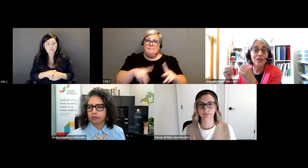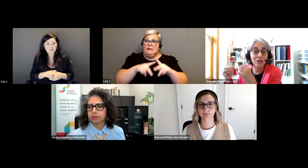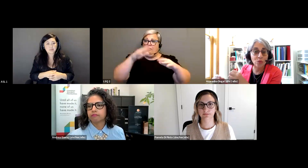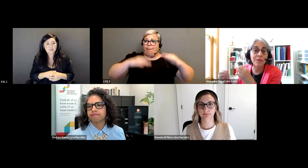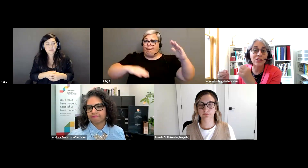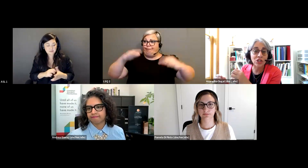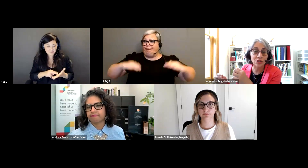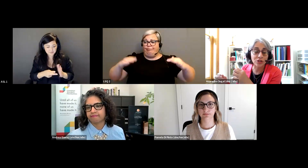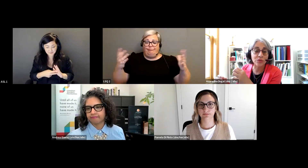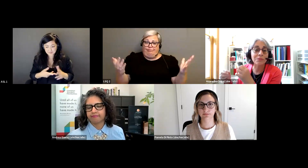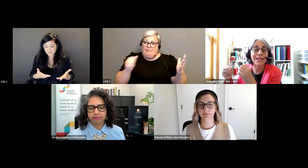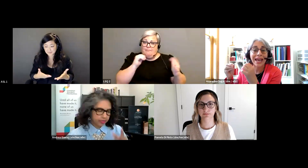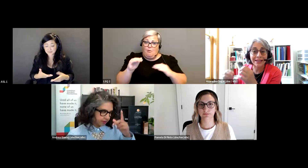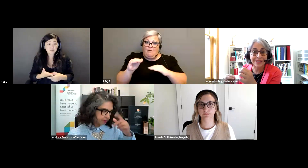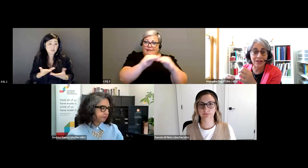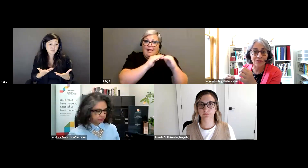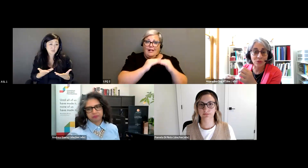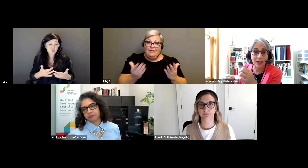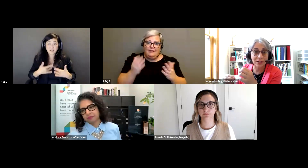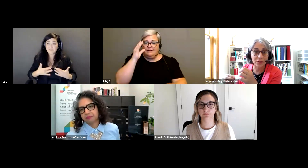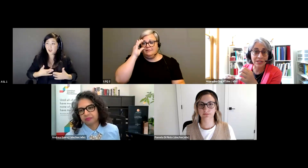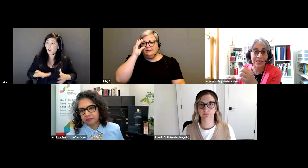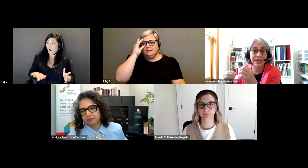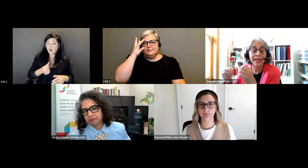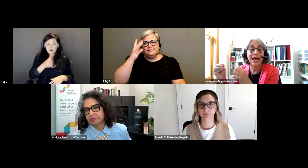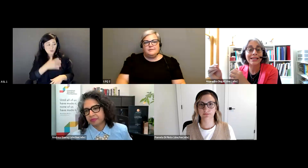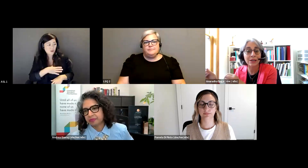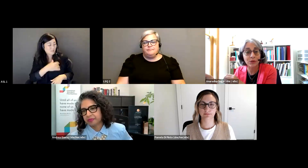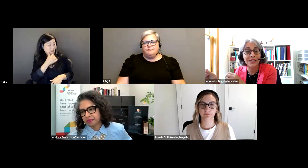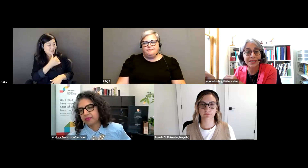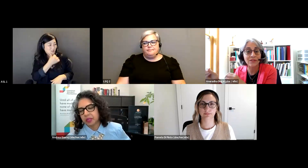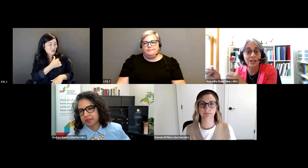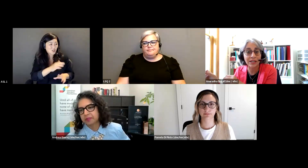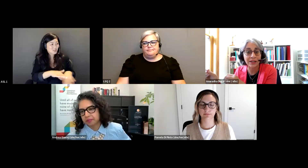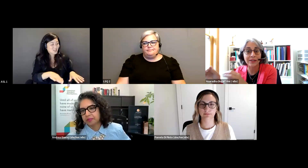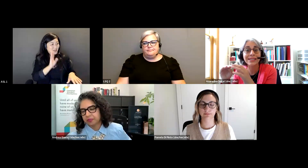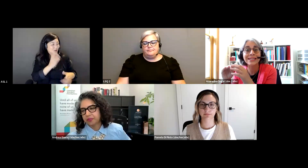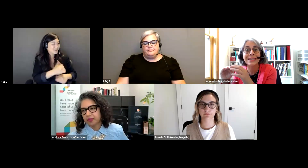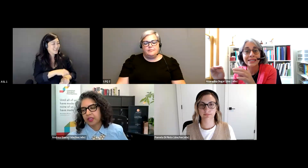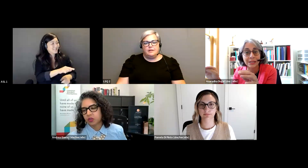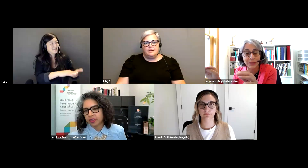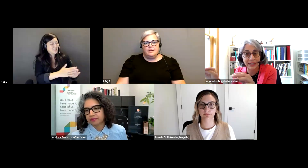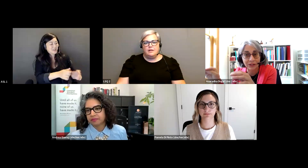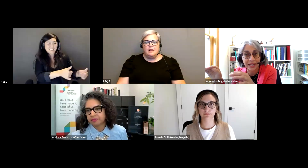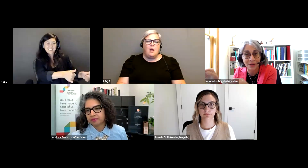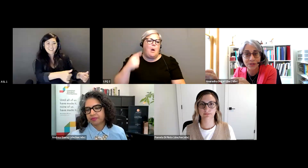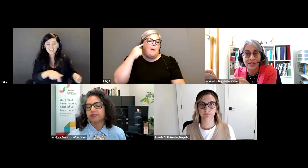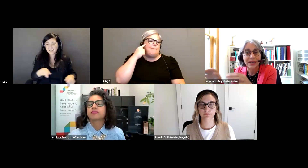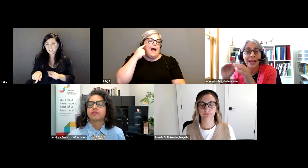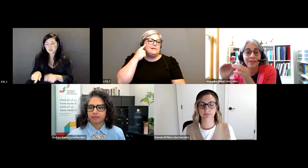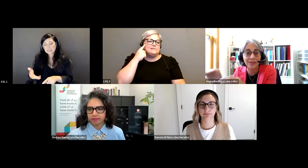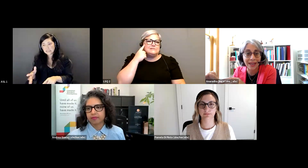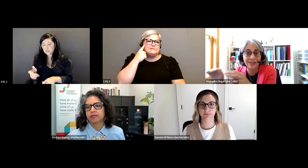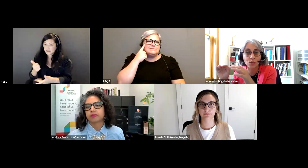trust that women and children will be as safe in one community as they will be safe in another. This needs to be leveled